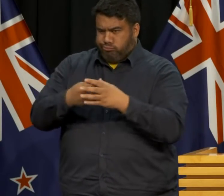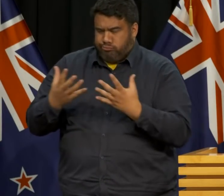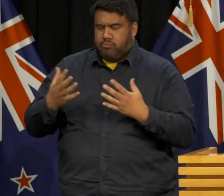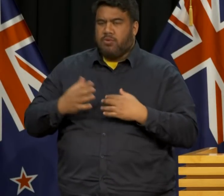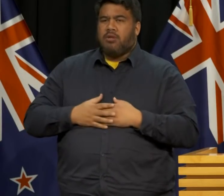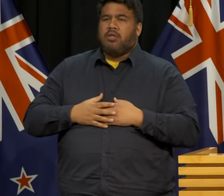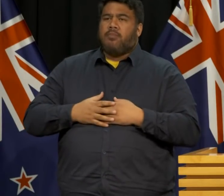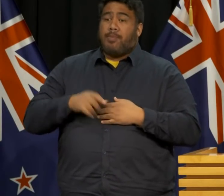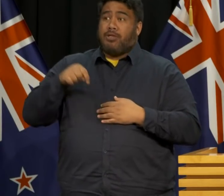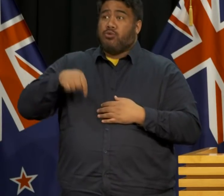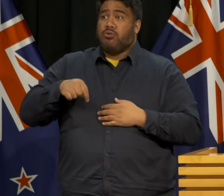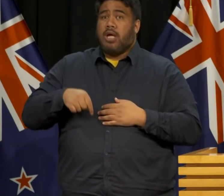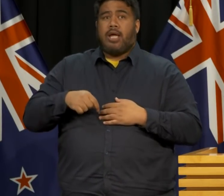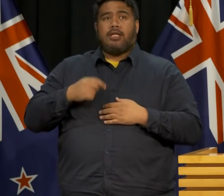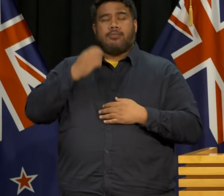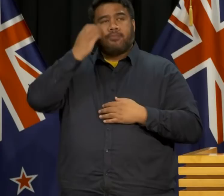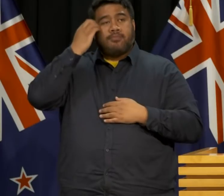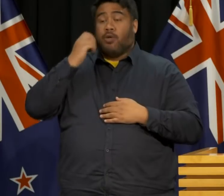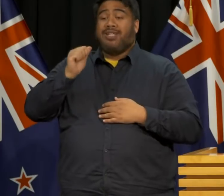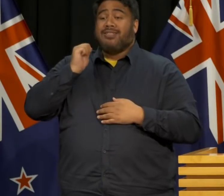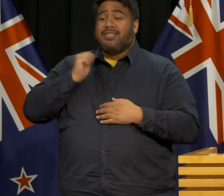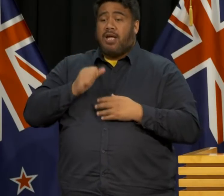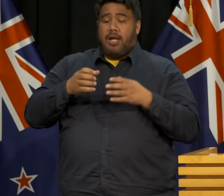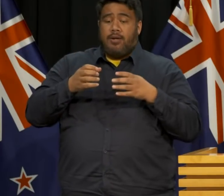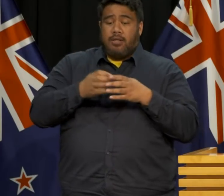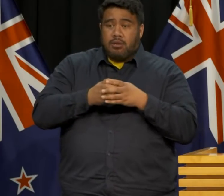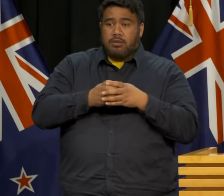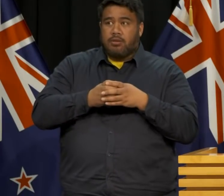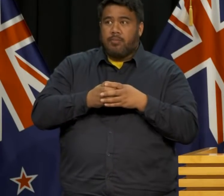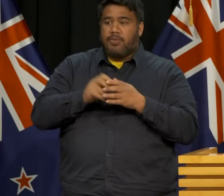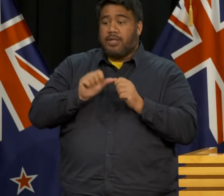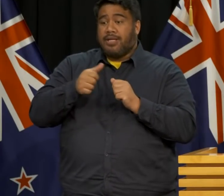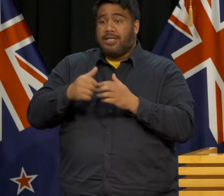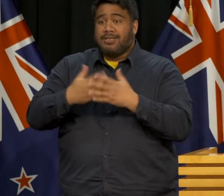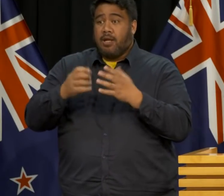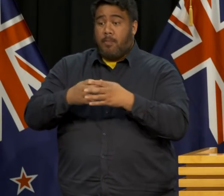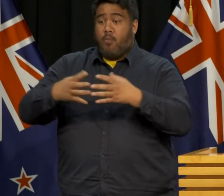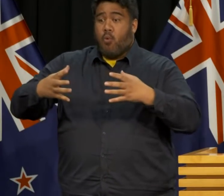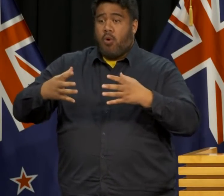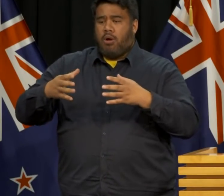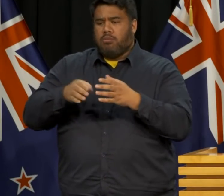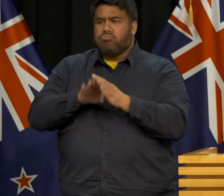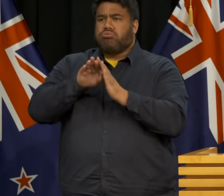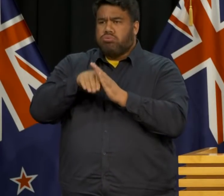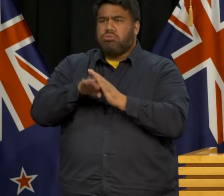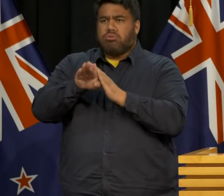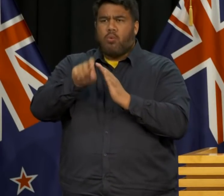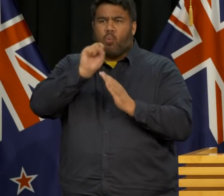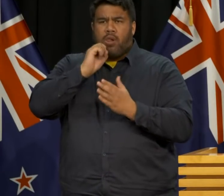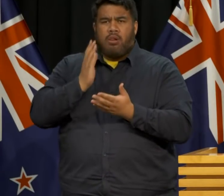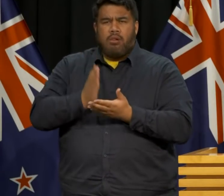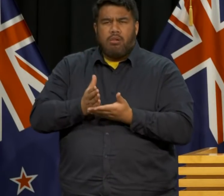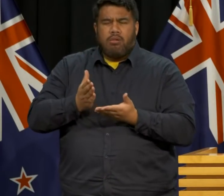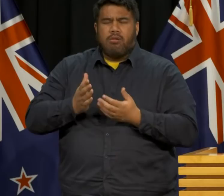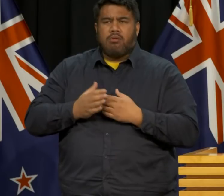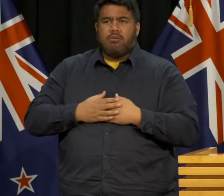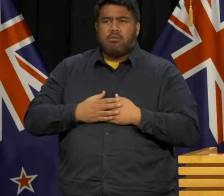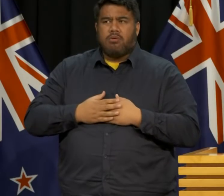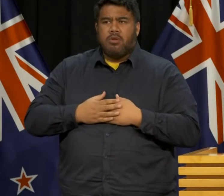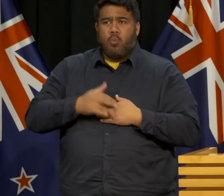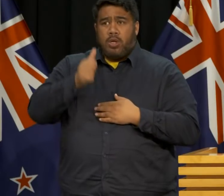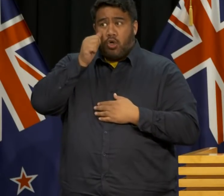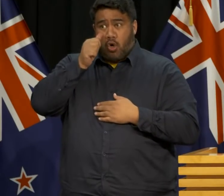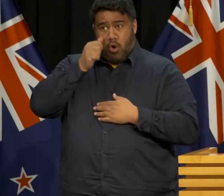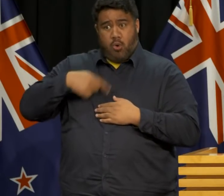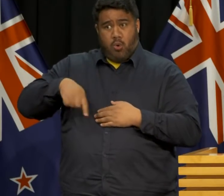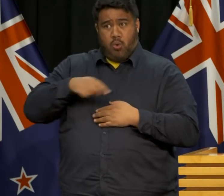slightly fewer yesterday than the day before. That will continue to happen. You'll still see unders and overs. We know from our